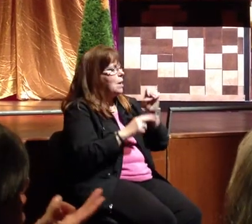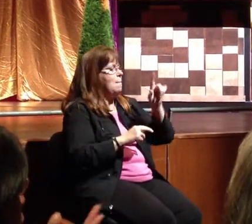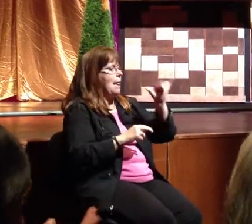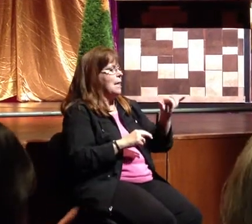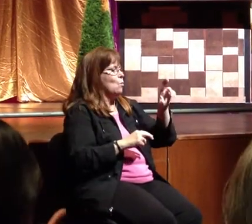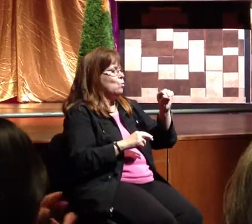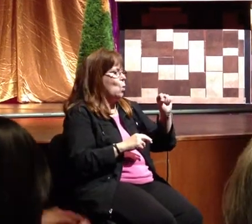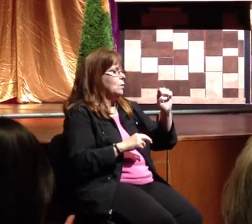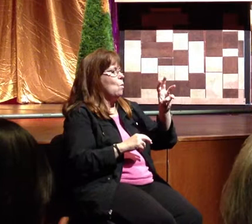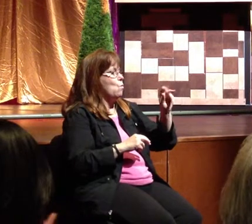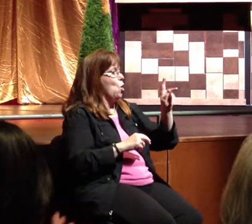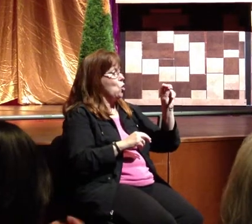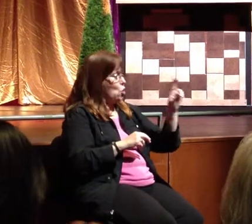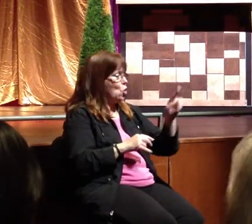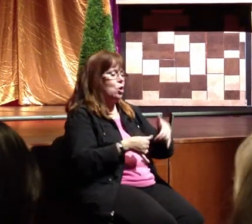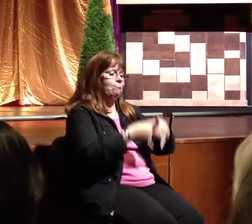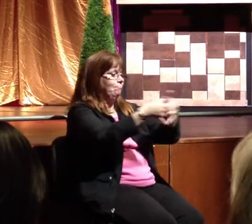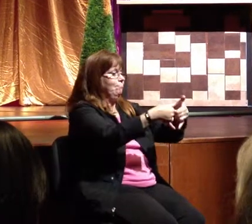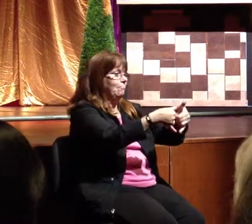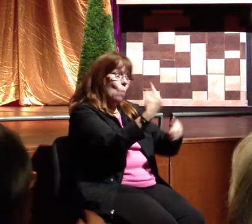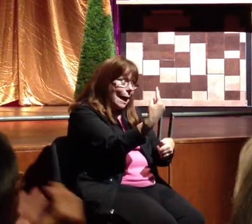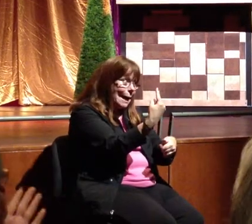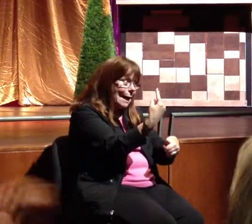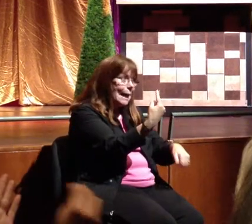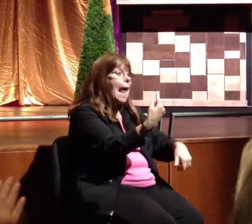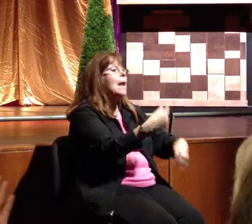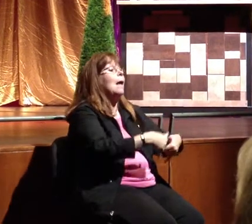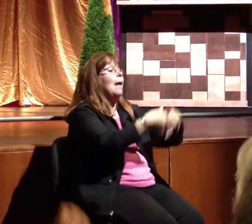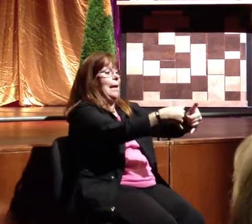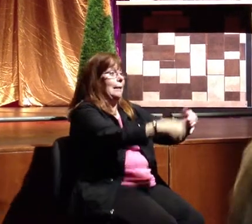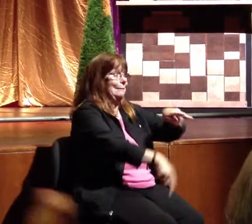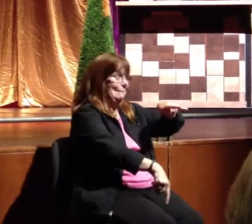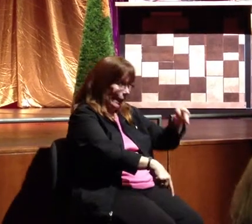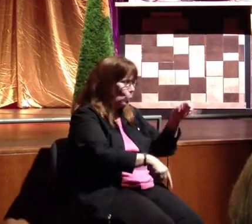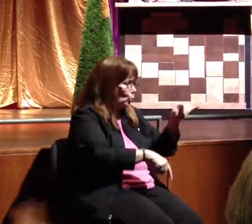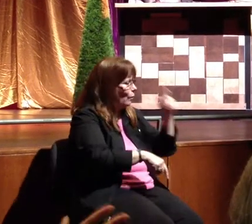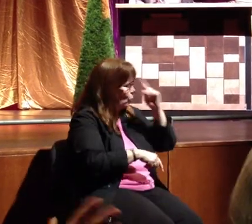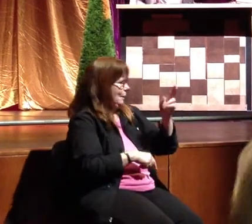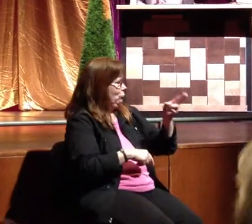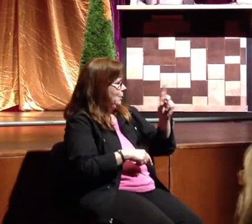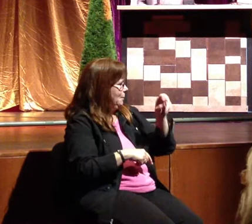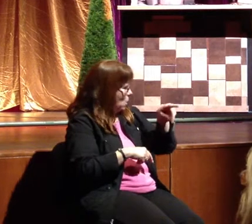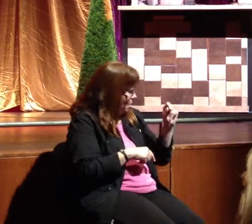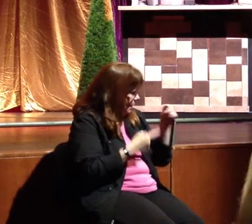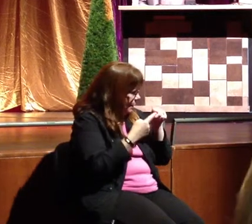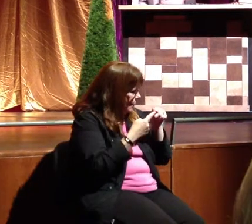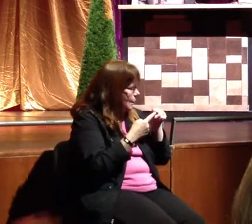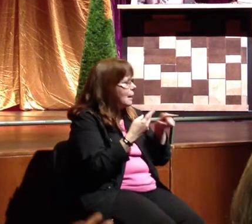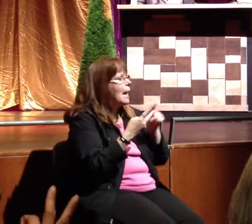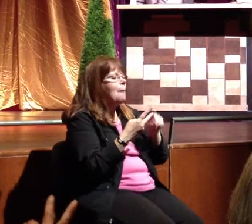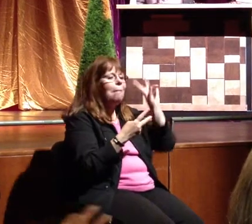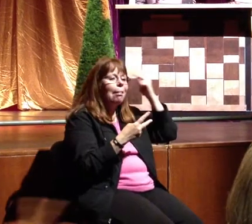Rose Walker with not just one award, but two awards for the history department and for the